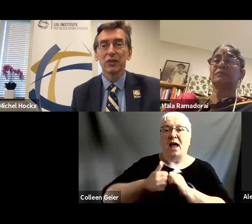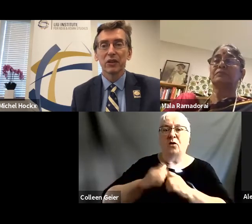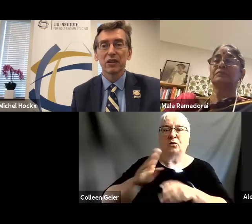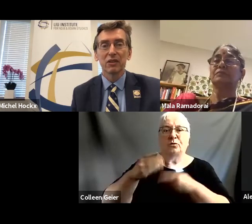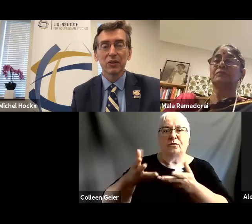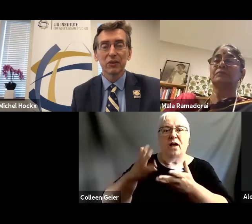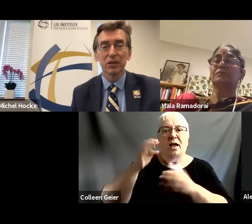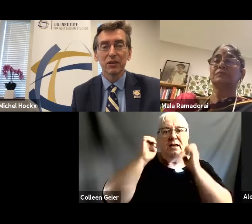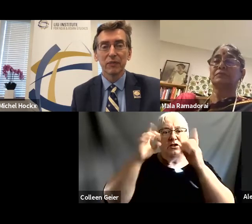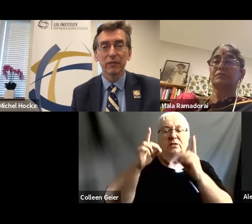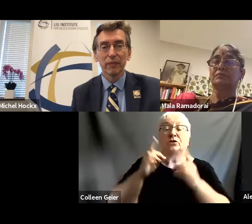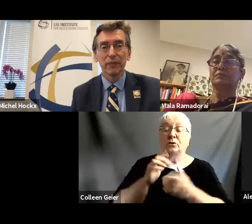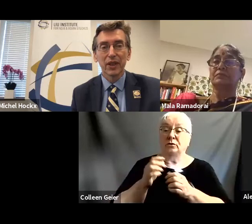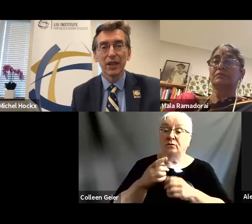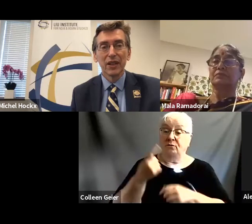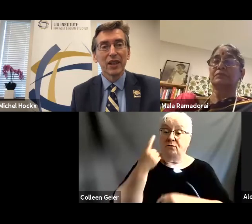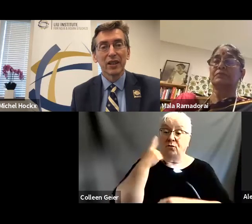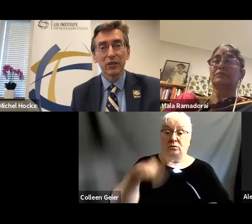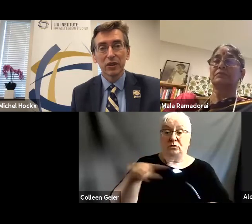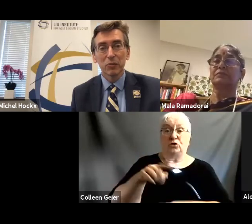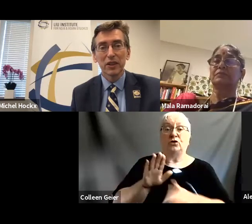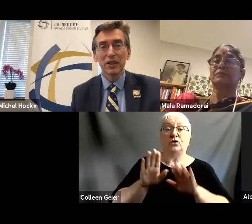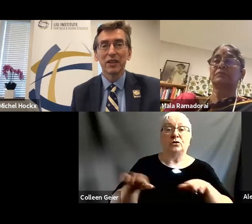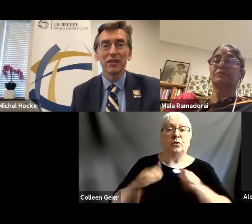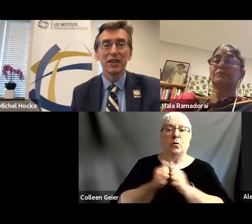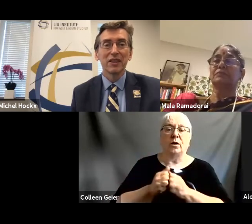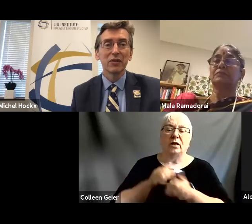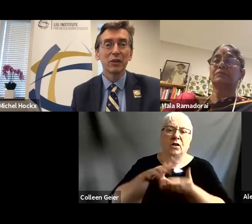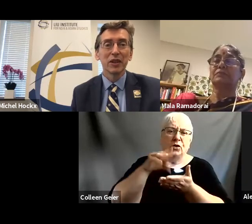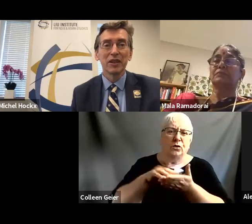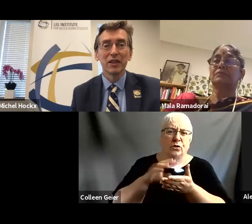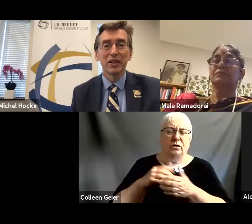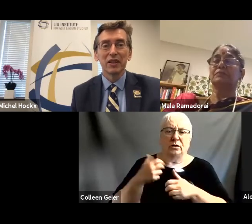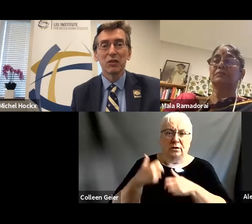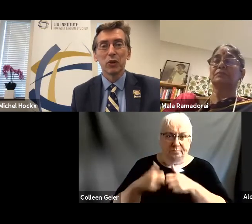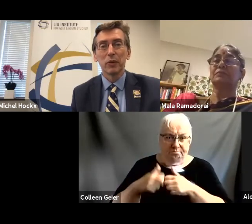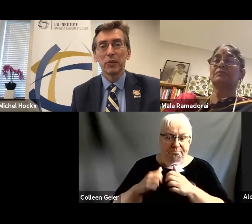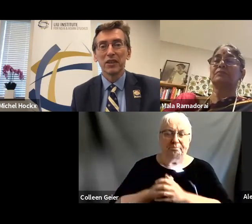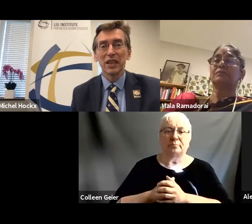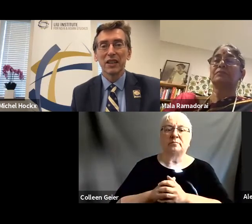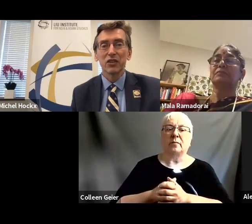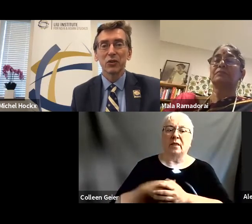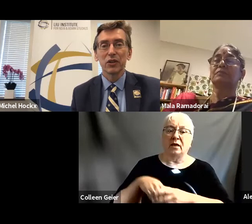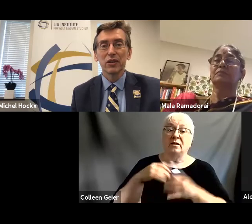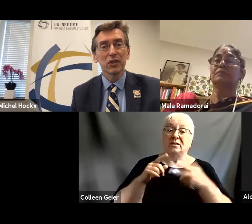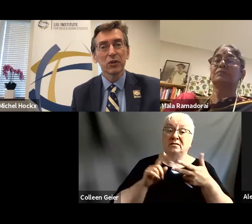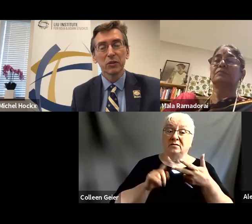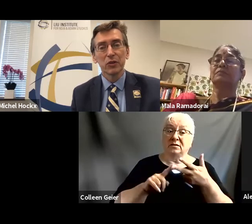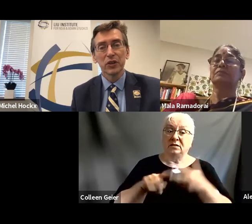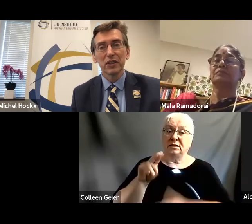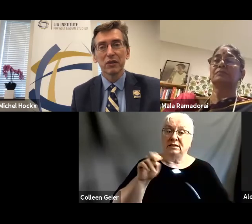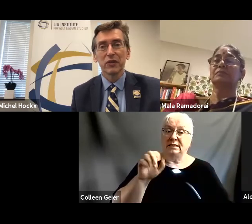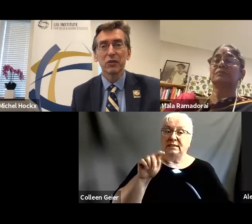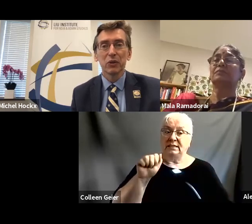variety of learning difficulties. And our third speaker, Neeta Verma, is the Robert P. Sedlak Jr.